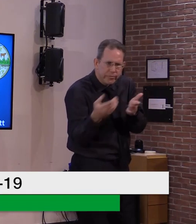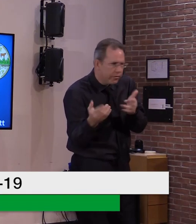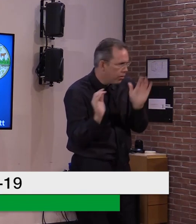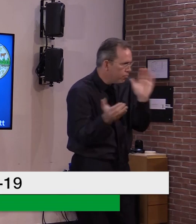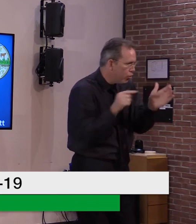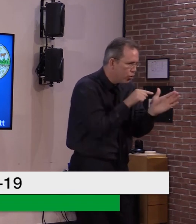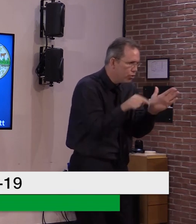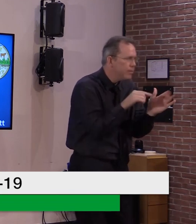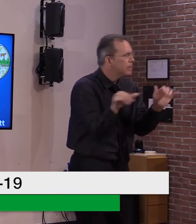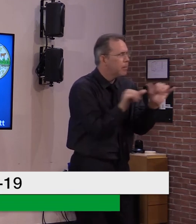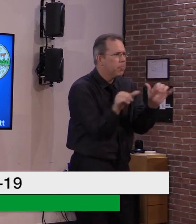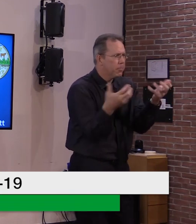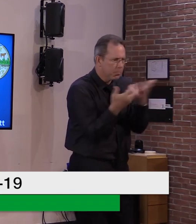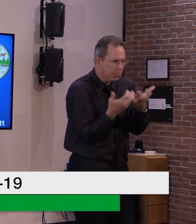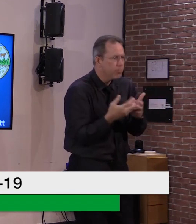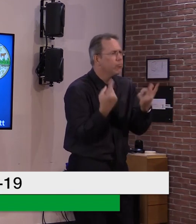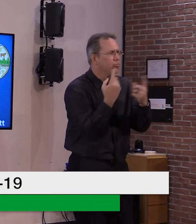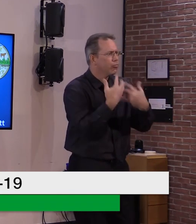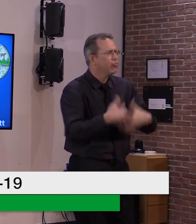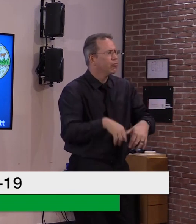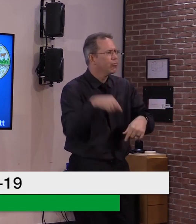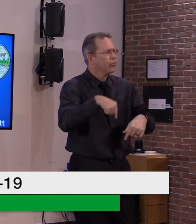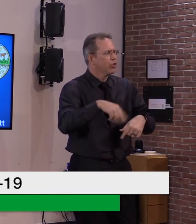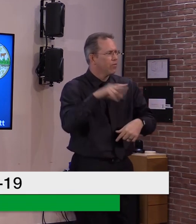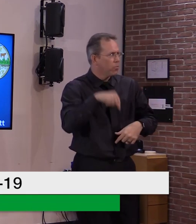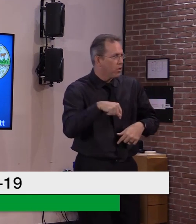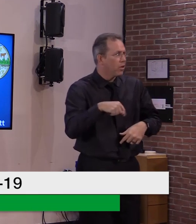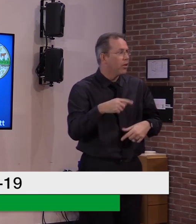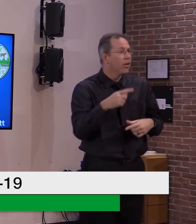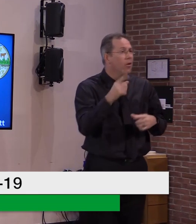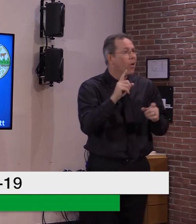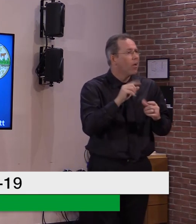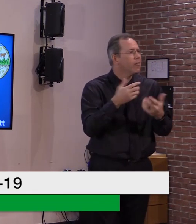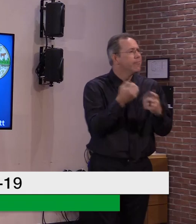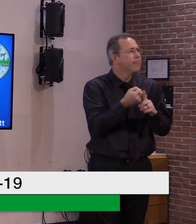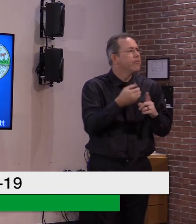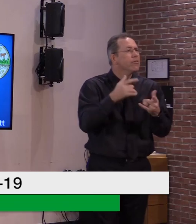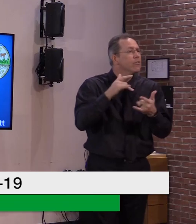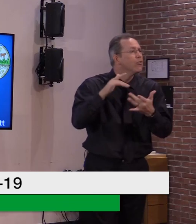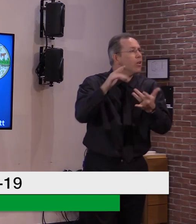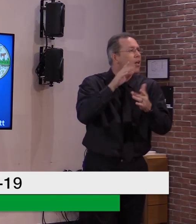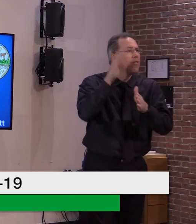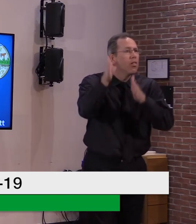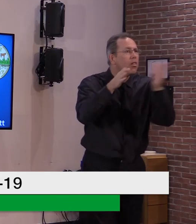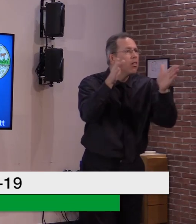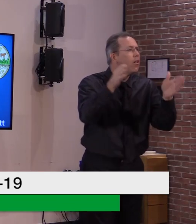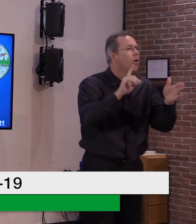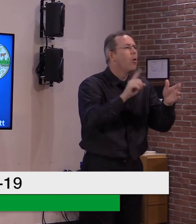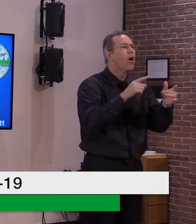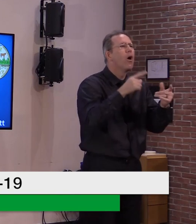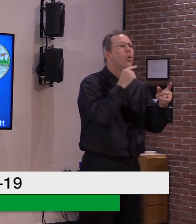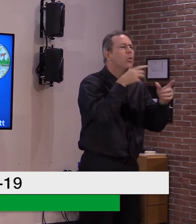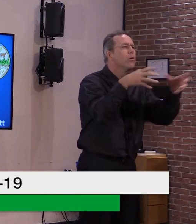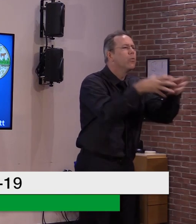looking at travel and looking at not mass gatherings but even small gatherings and as the governor said the